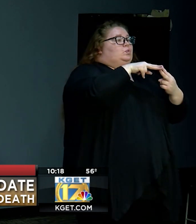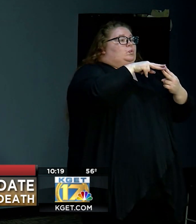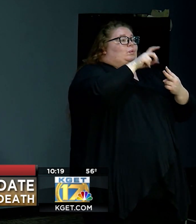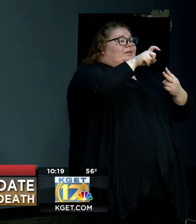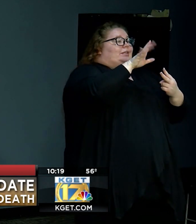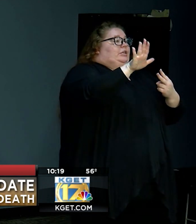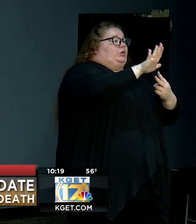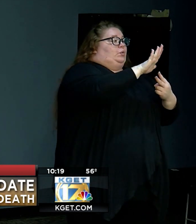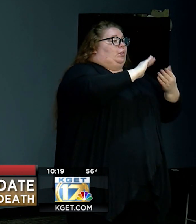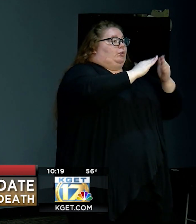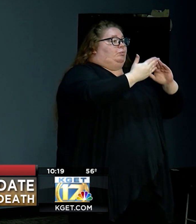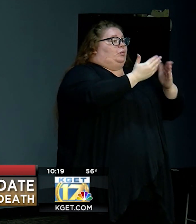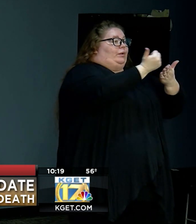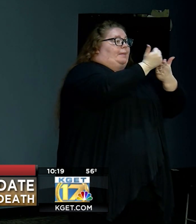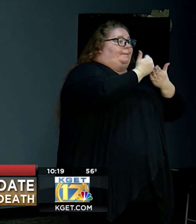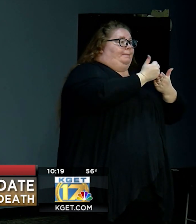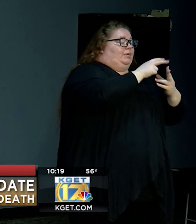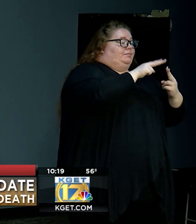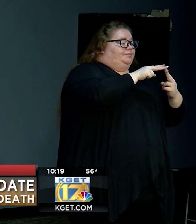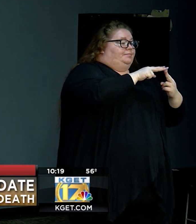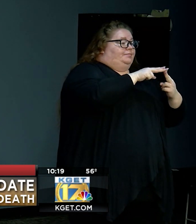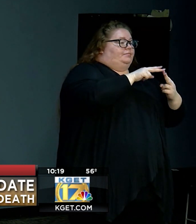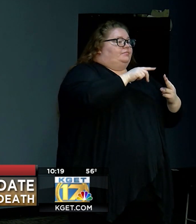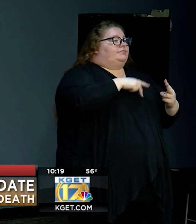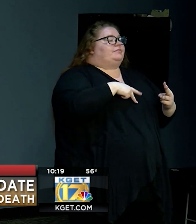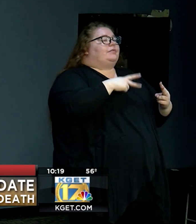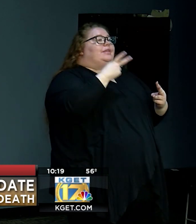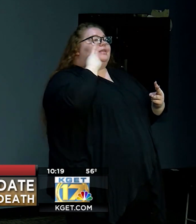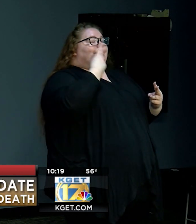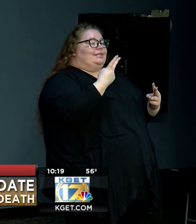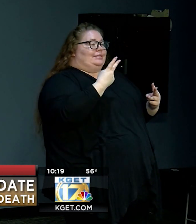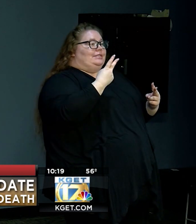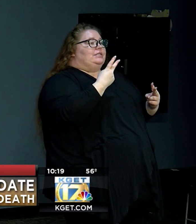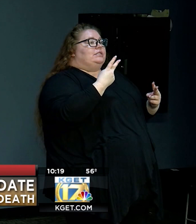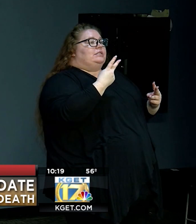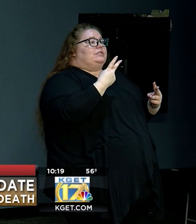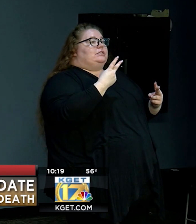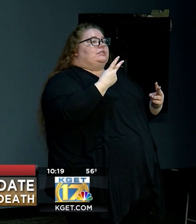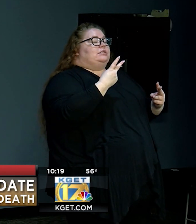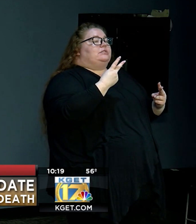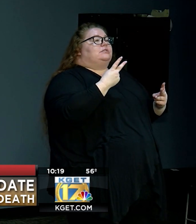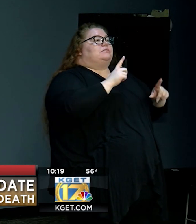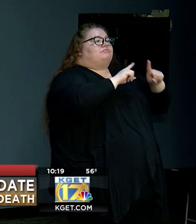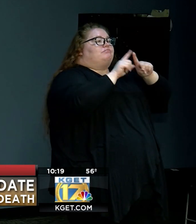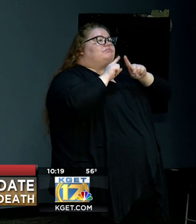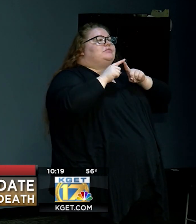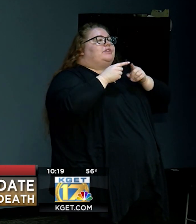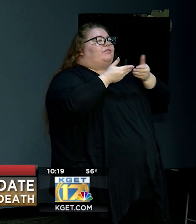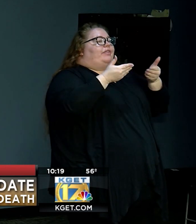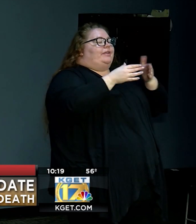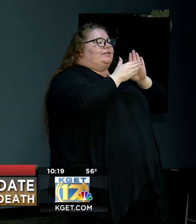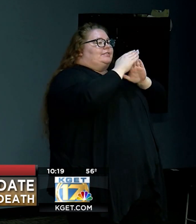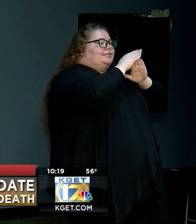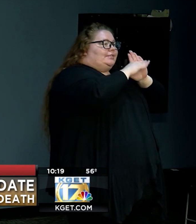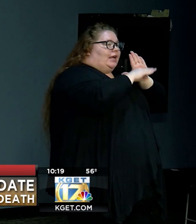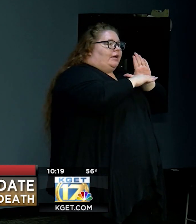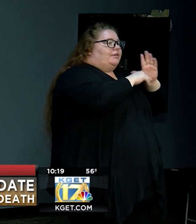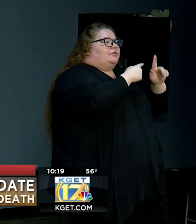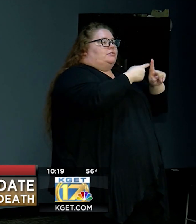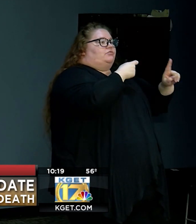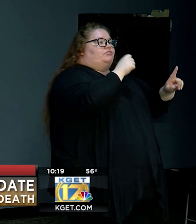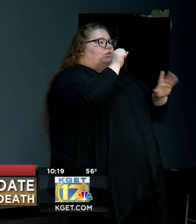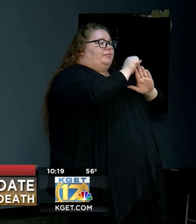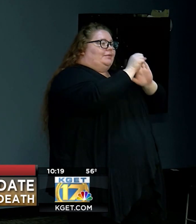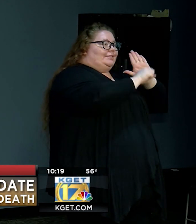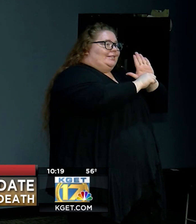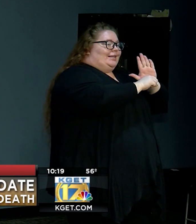public. When we start to look at modeling that's being released from the state, social distancing plays one of